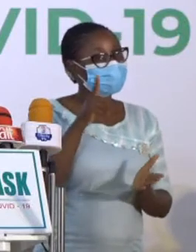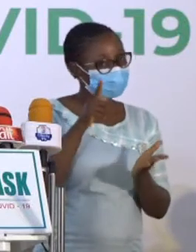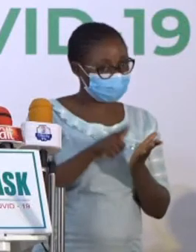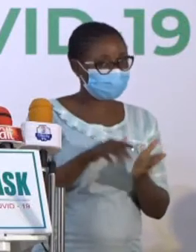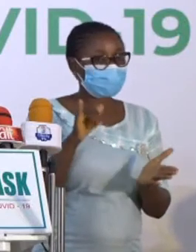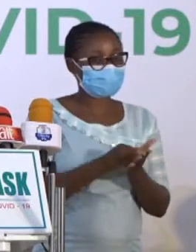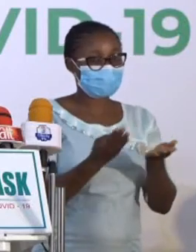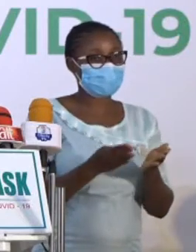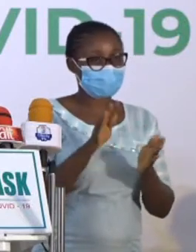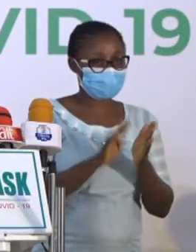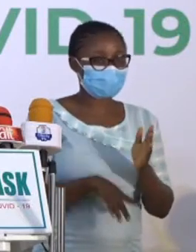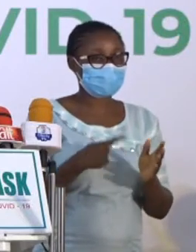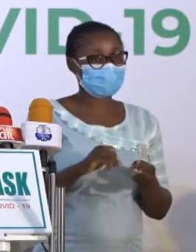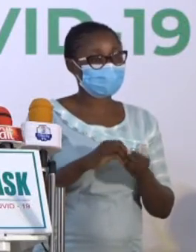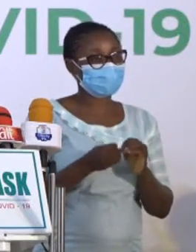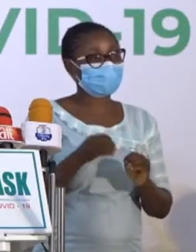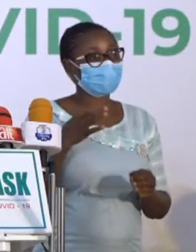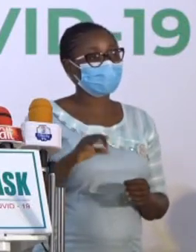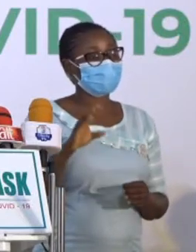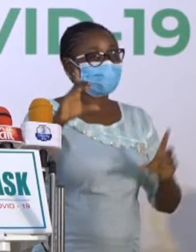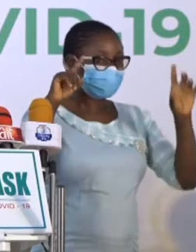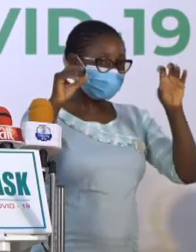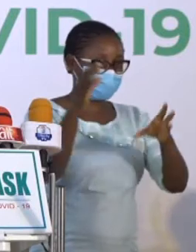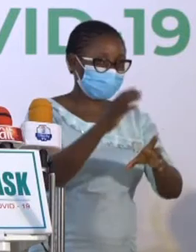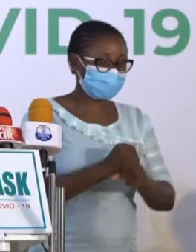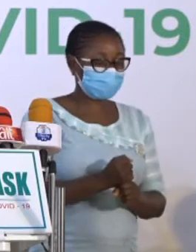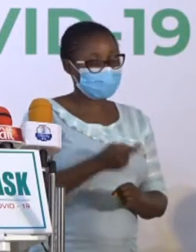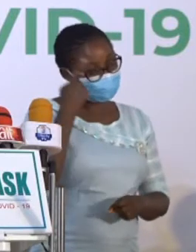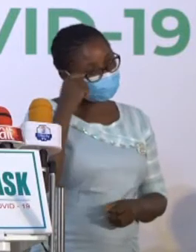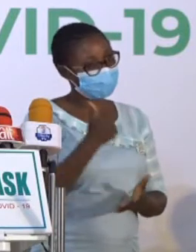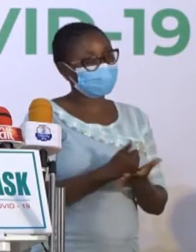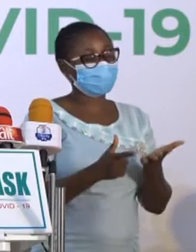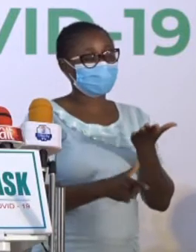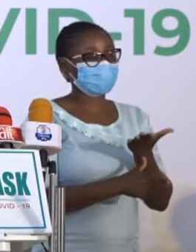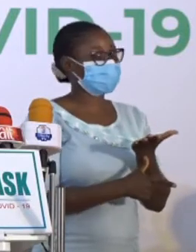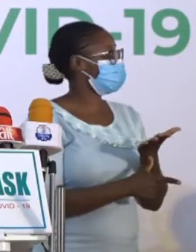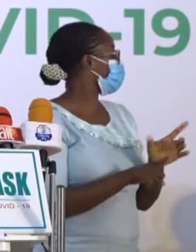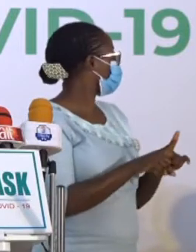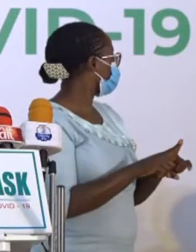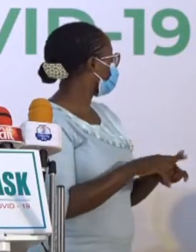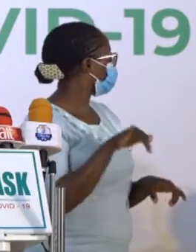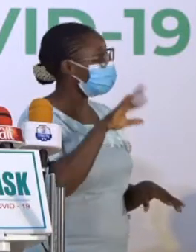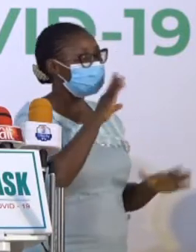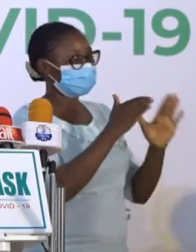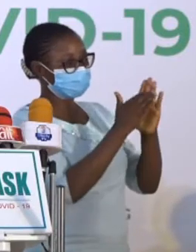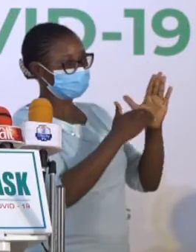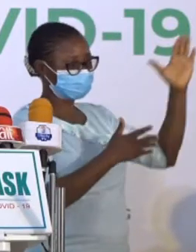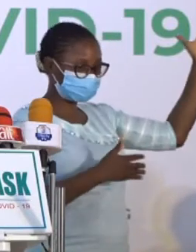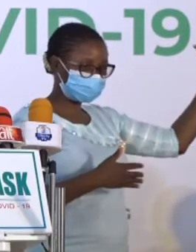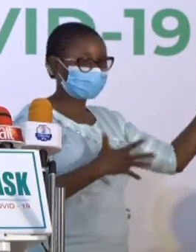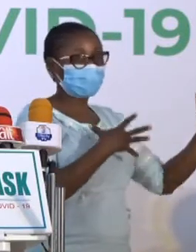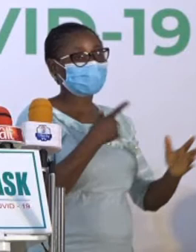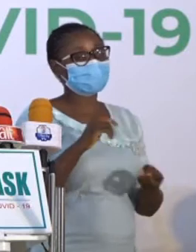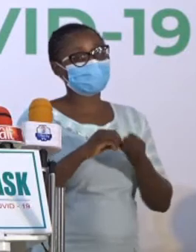that recently, the agency published and shared with states strategies to improve surveillance for COVID-19. This, she said,